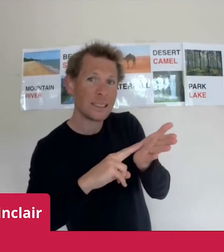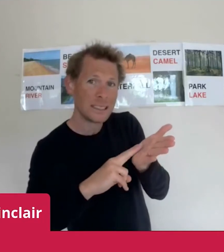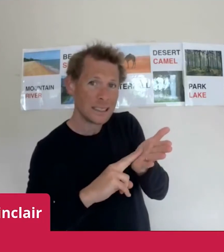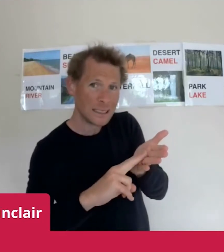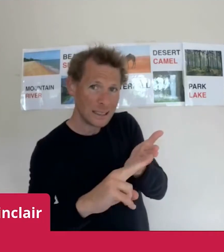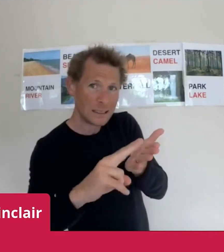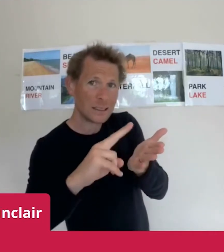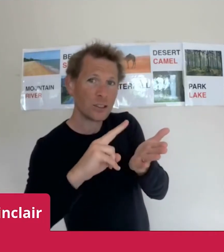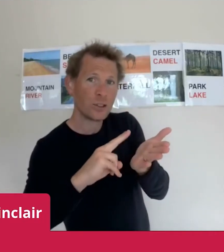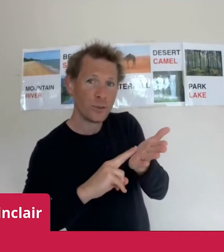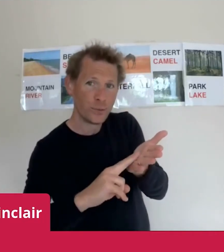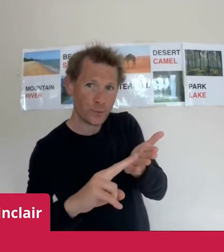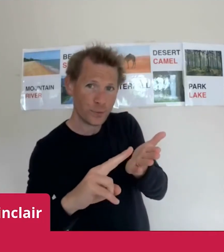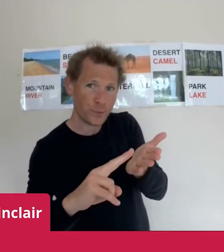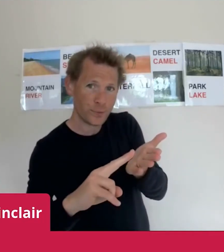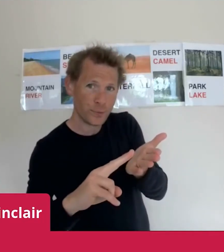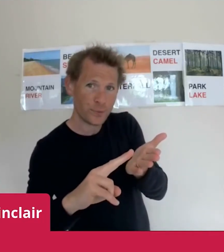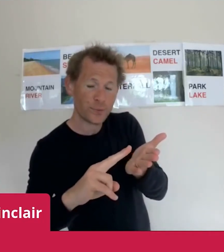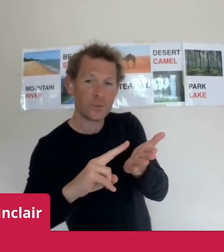And you do it 2 times. Nature.